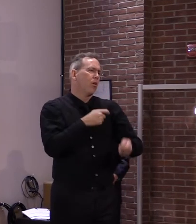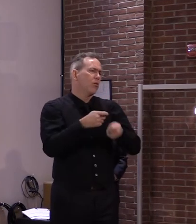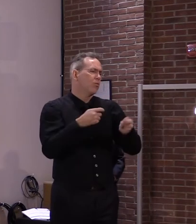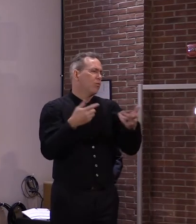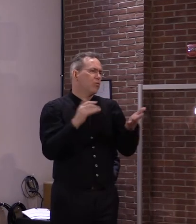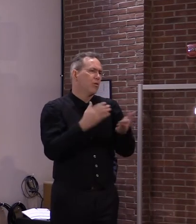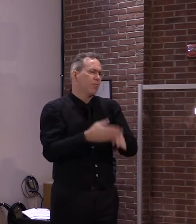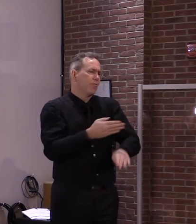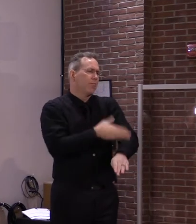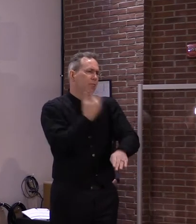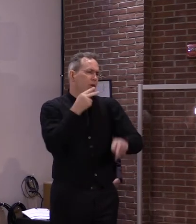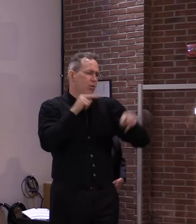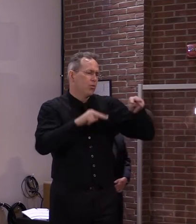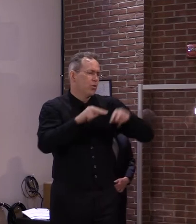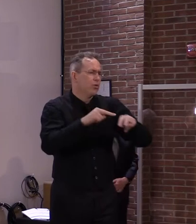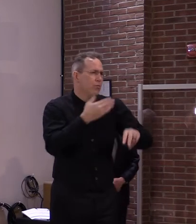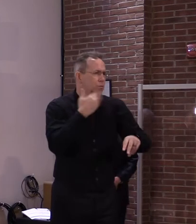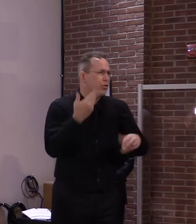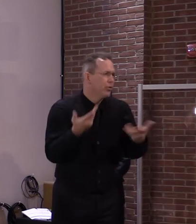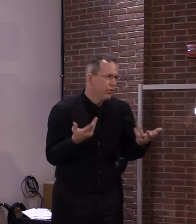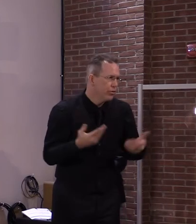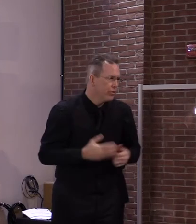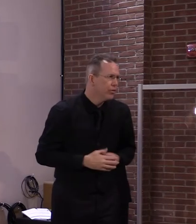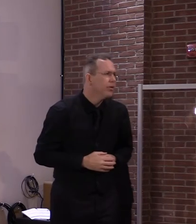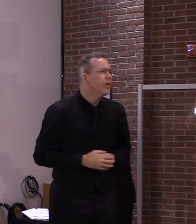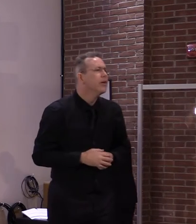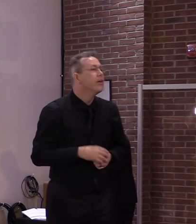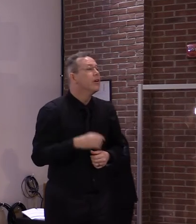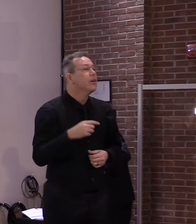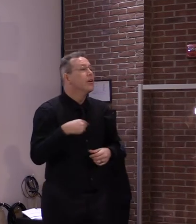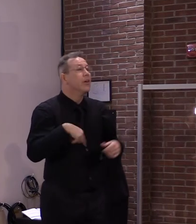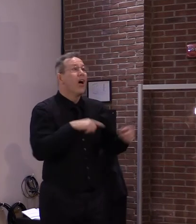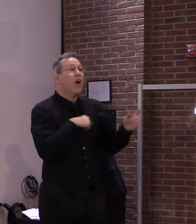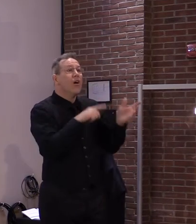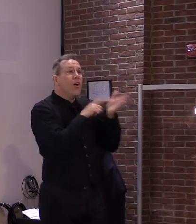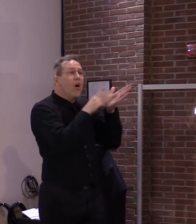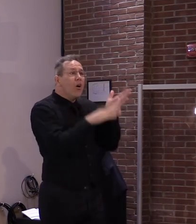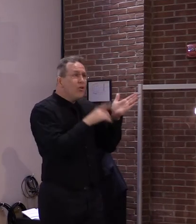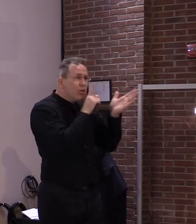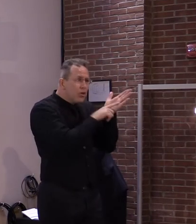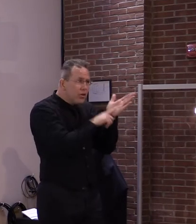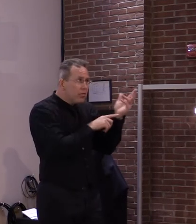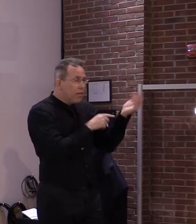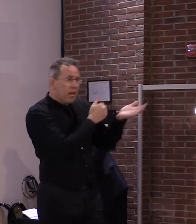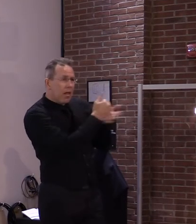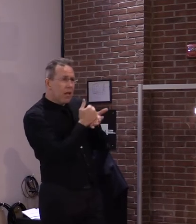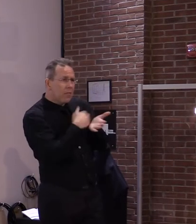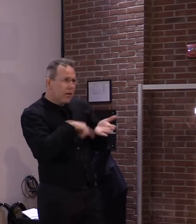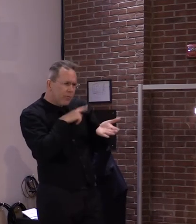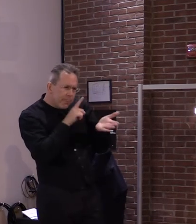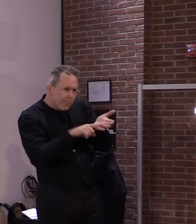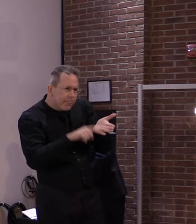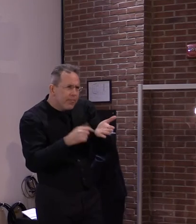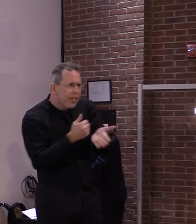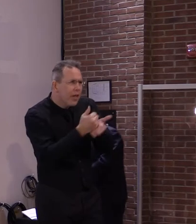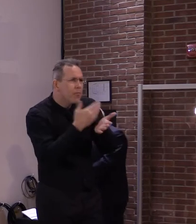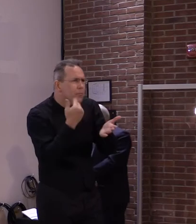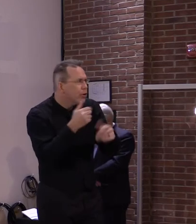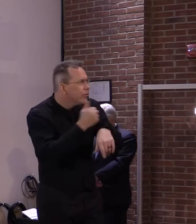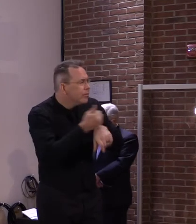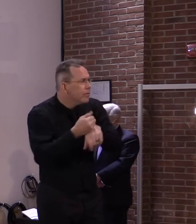auditor will be able to identify what what can we put into place to make sure this uh doesn't happen in in cooperation with